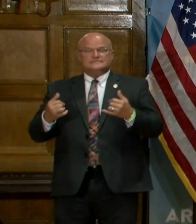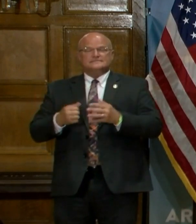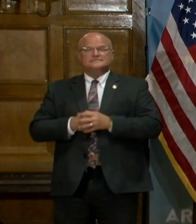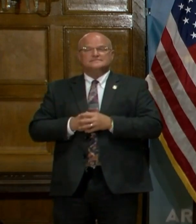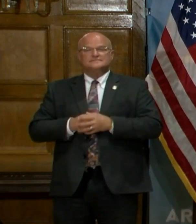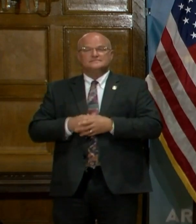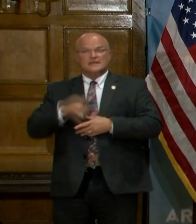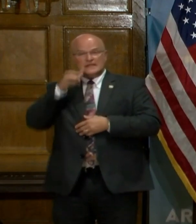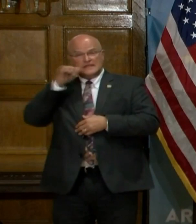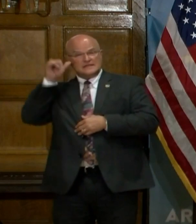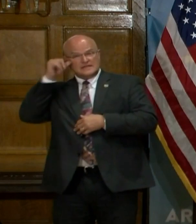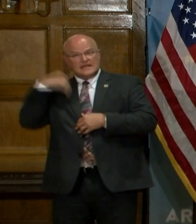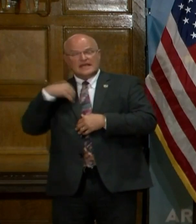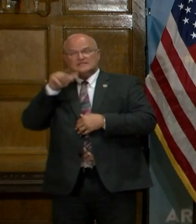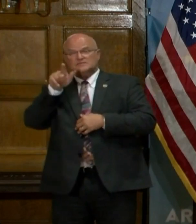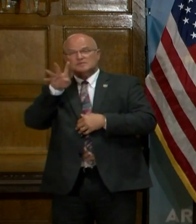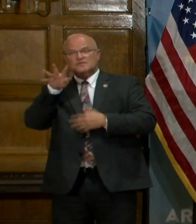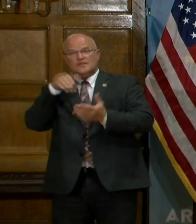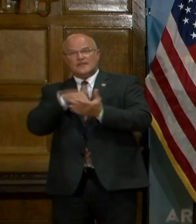yesterday we had